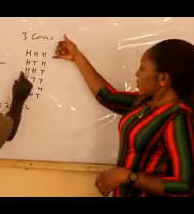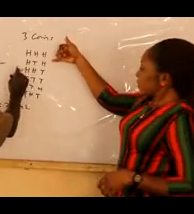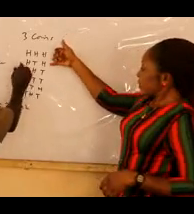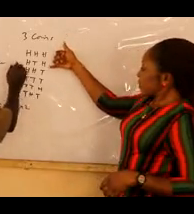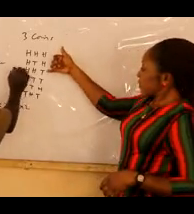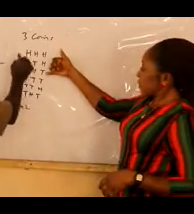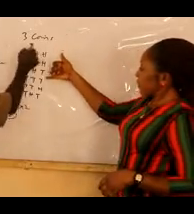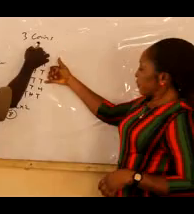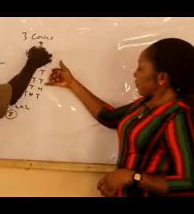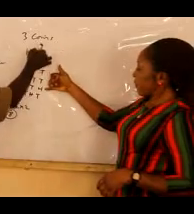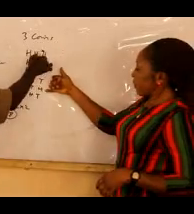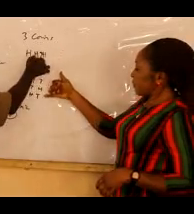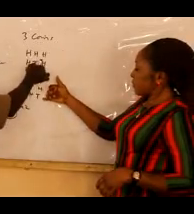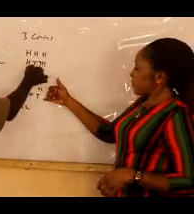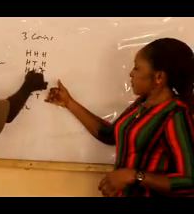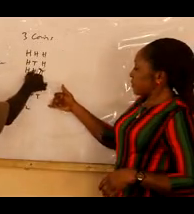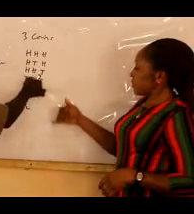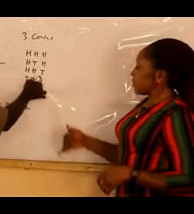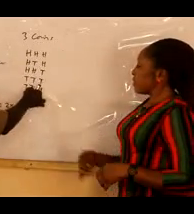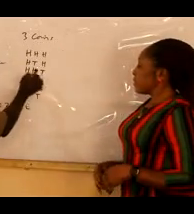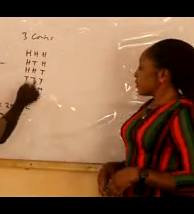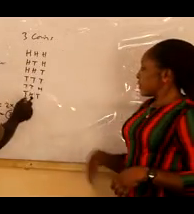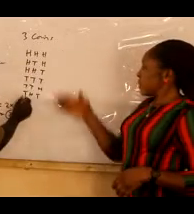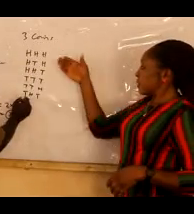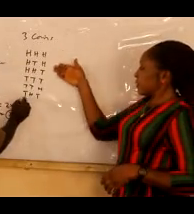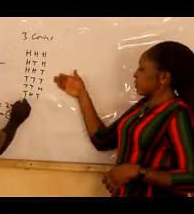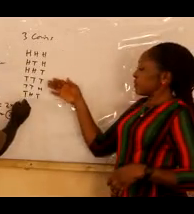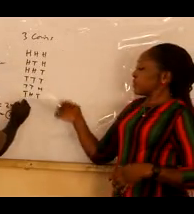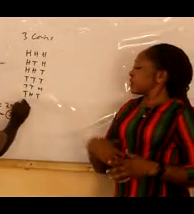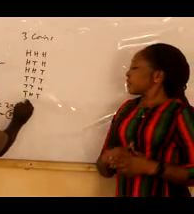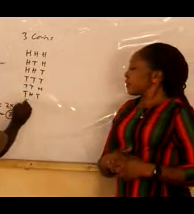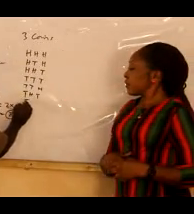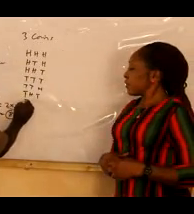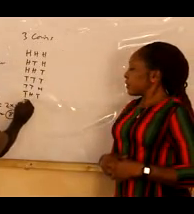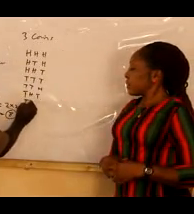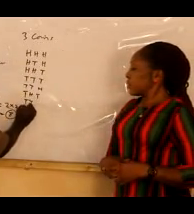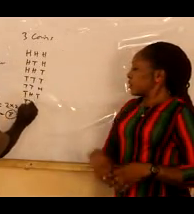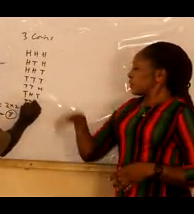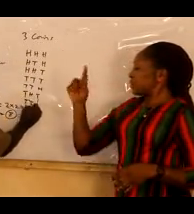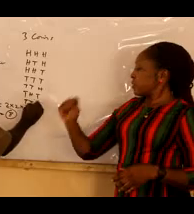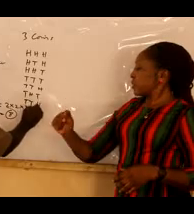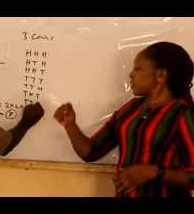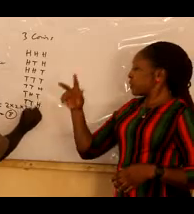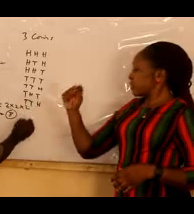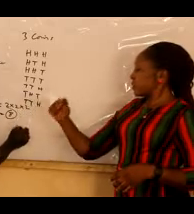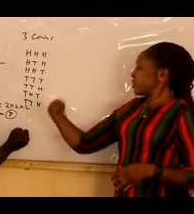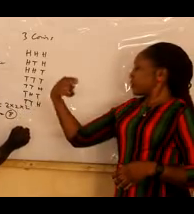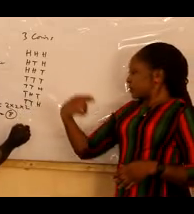head. That is 1, 2, 3, 4, 5, 6. You have tail,